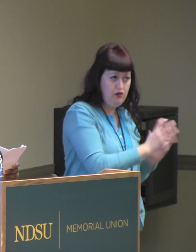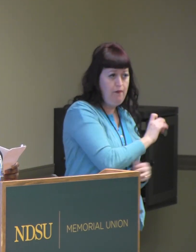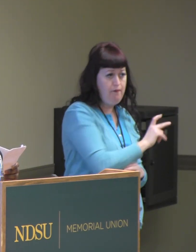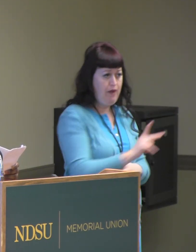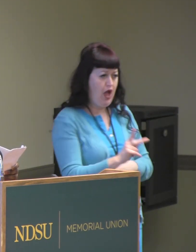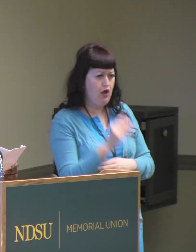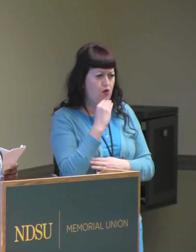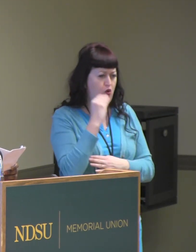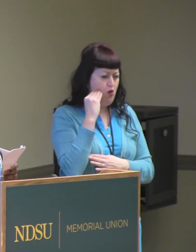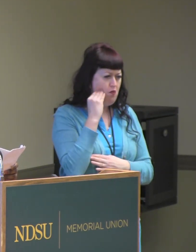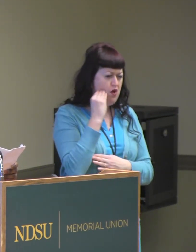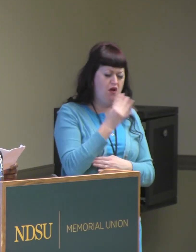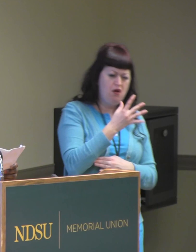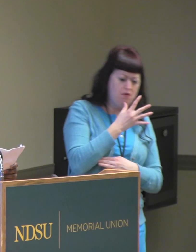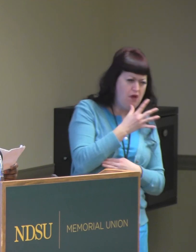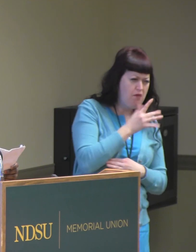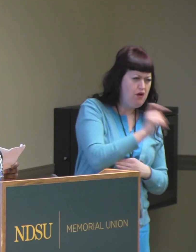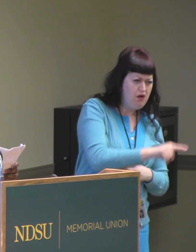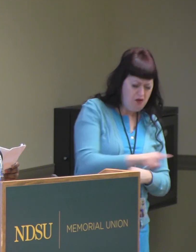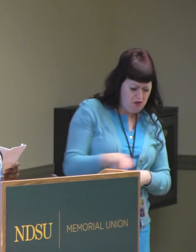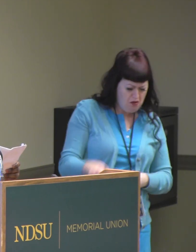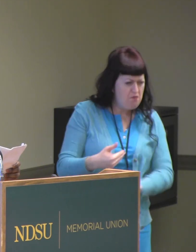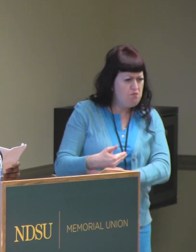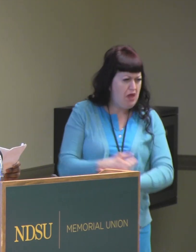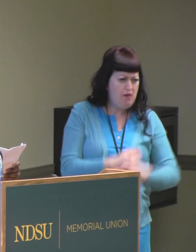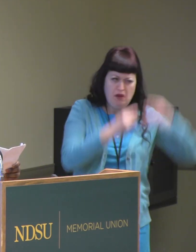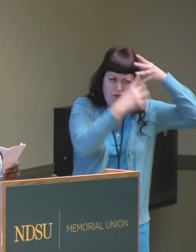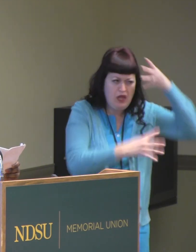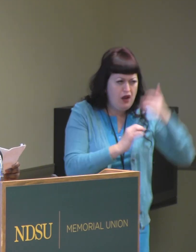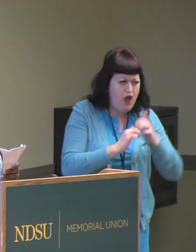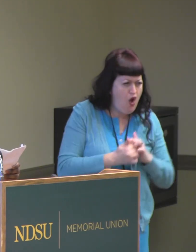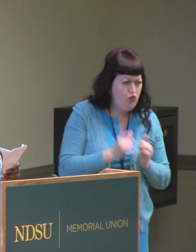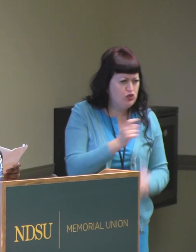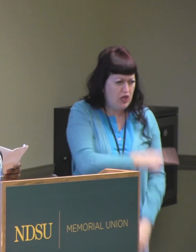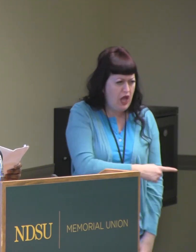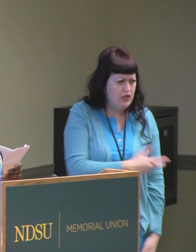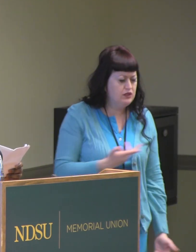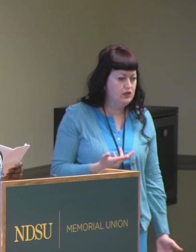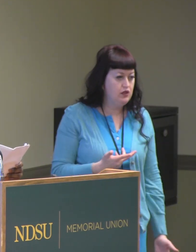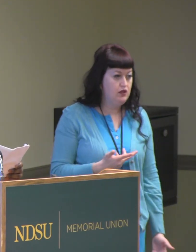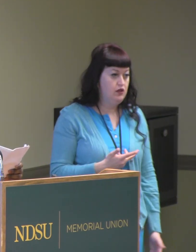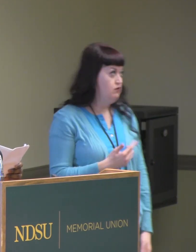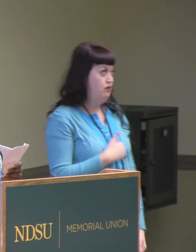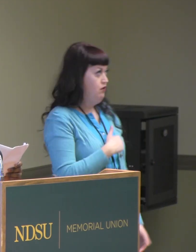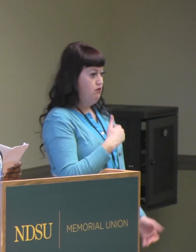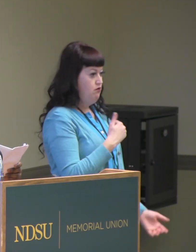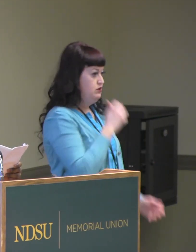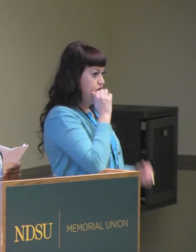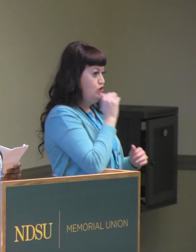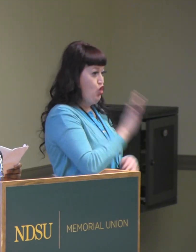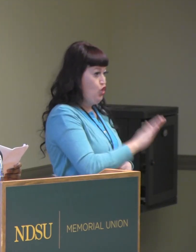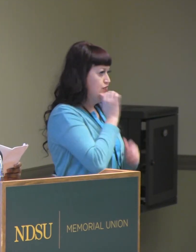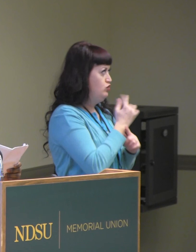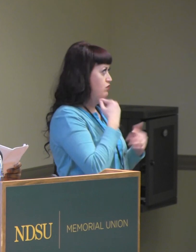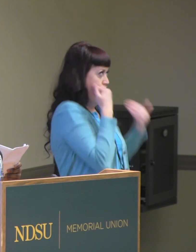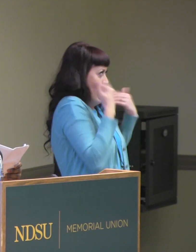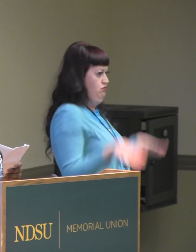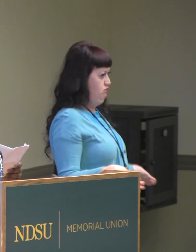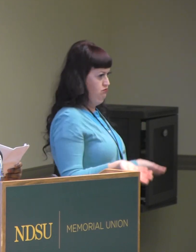to her sister. "How did my baby start bleeding from her head?" she asked. "I don't know," her sister replied.